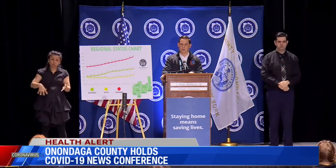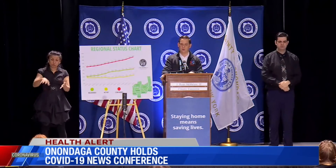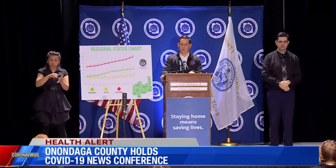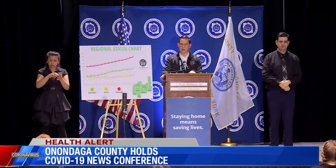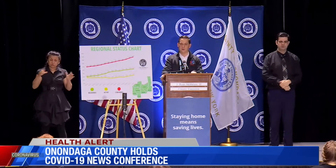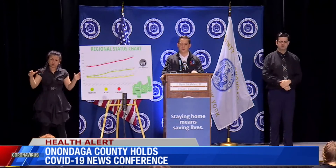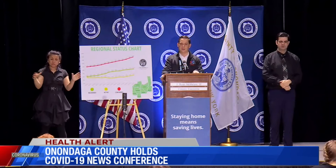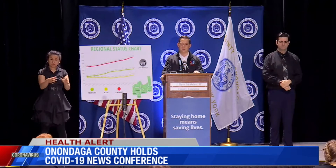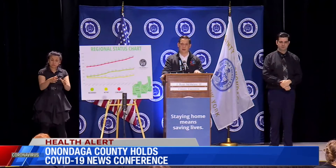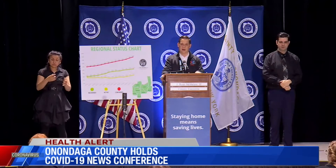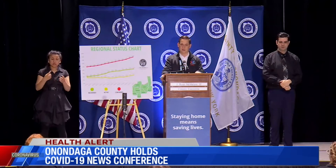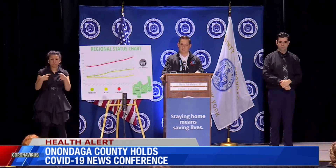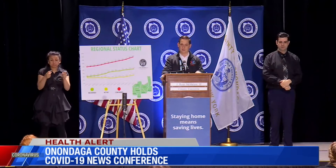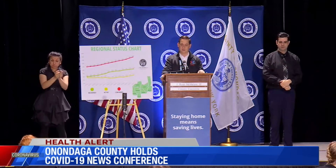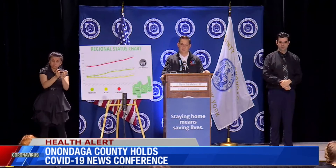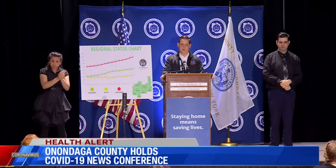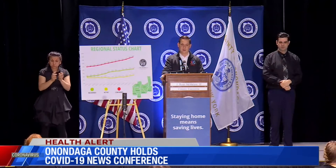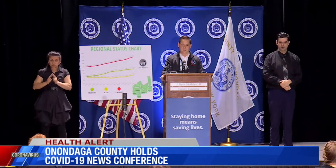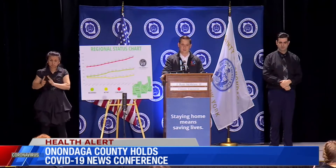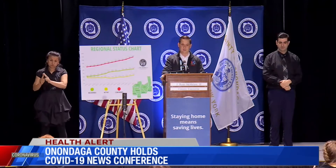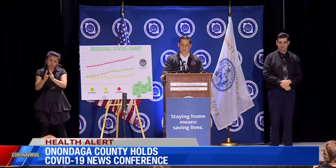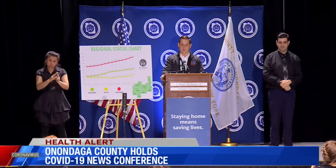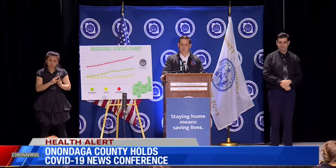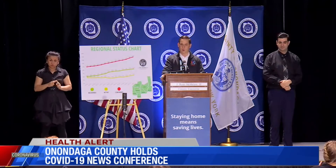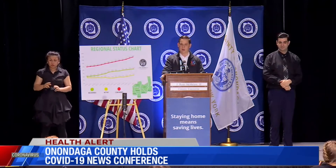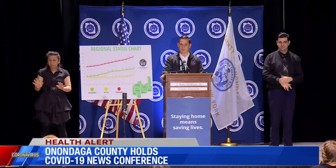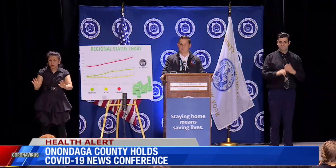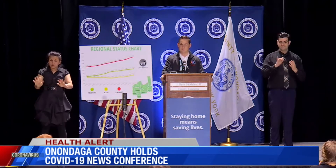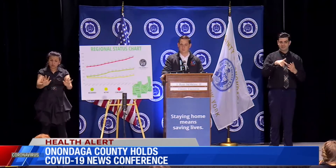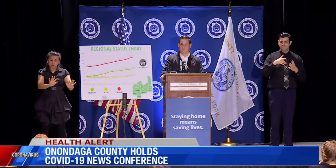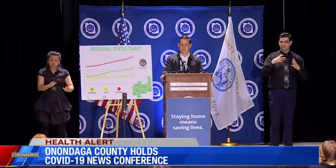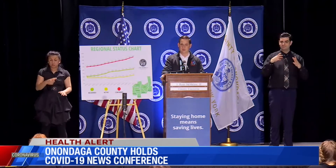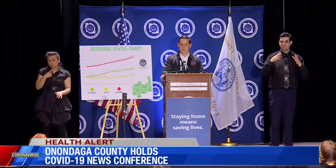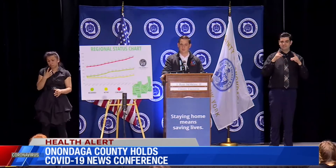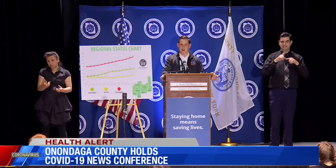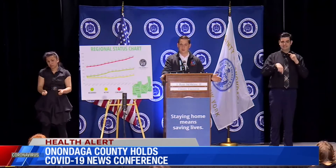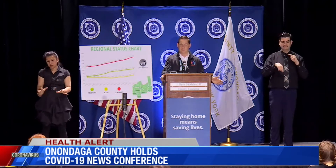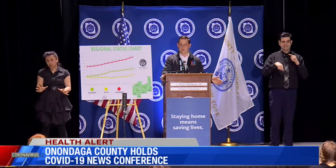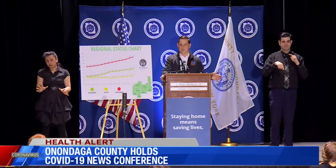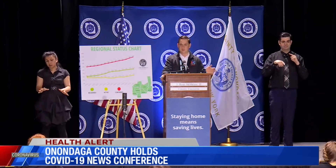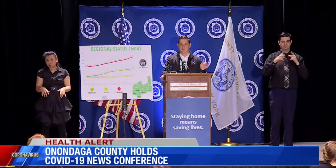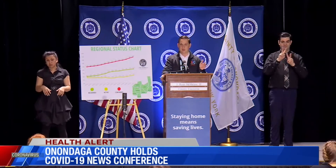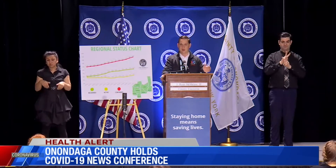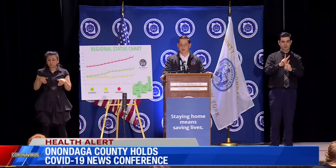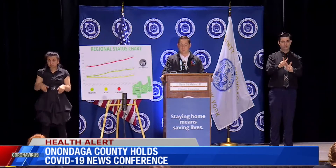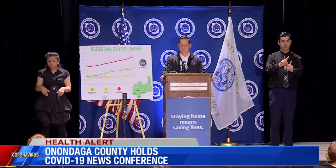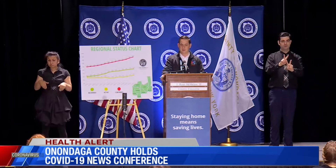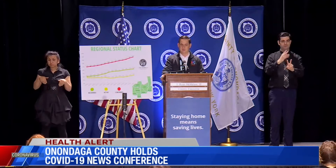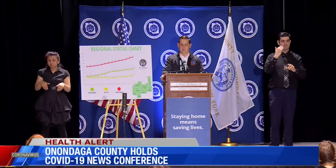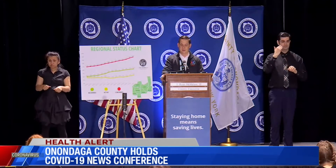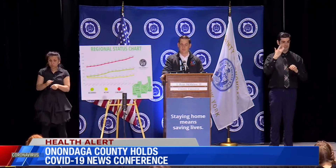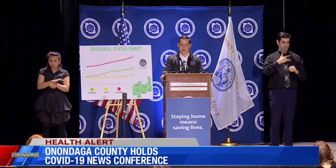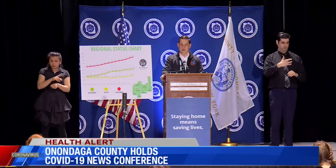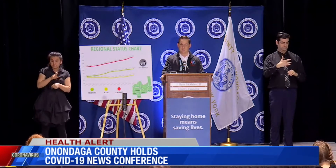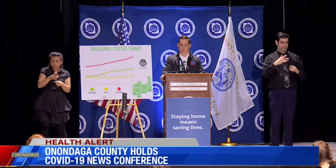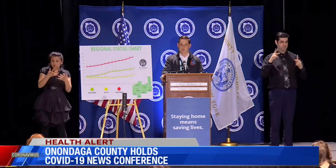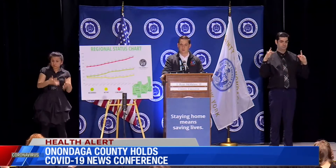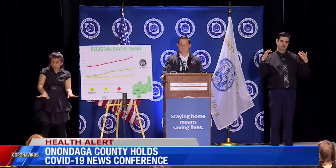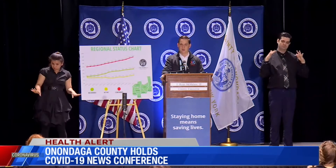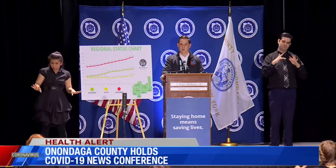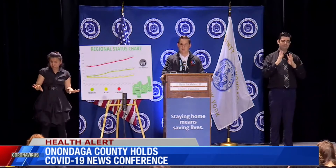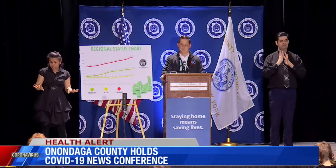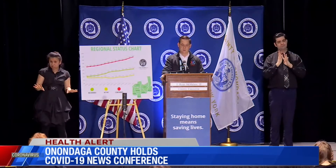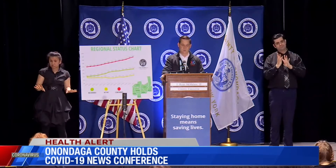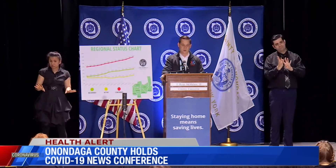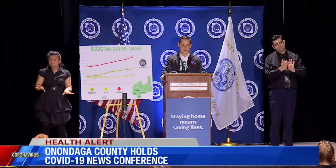one the way that they need to be honored. They have to wait until this virus is an impact on the